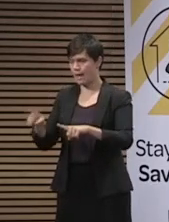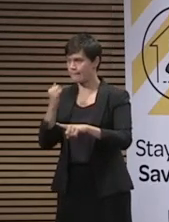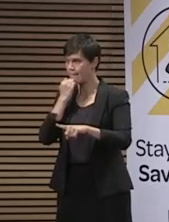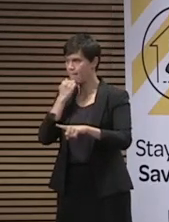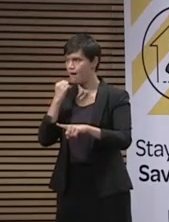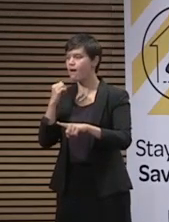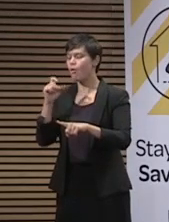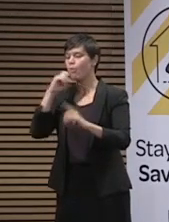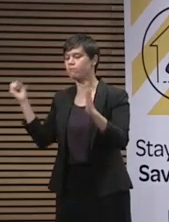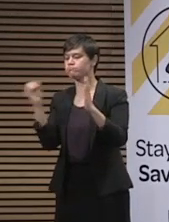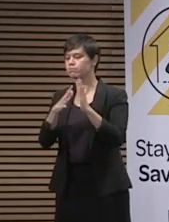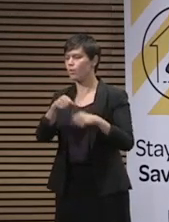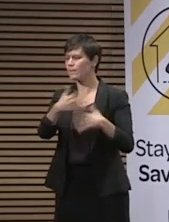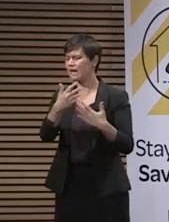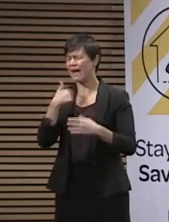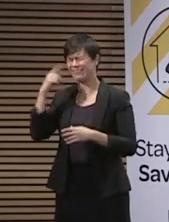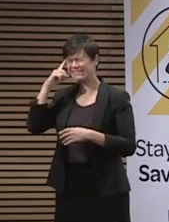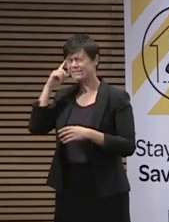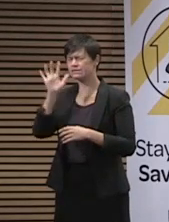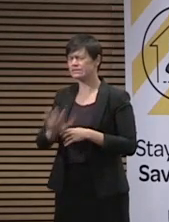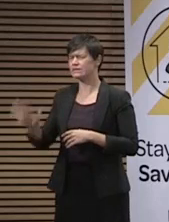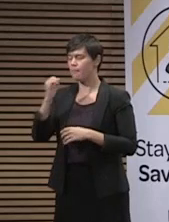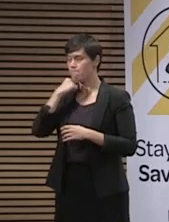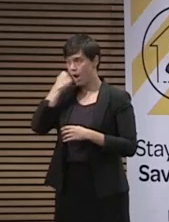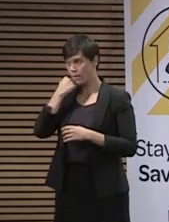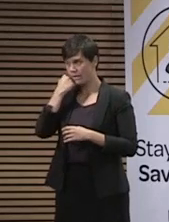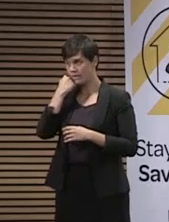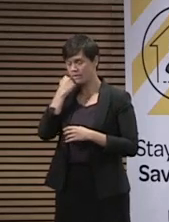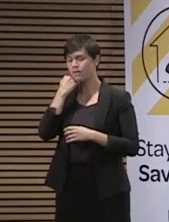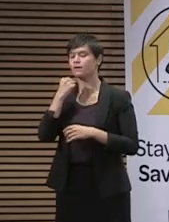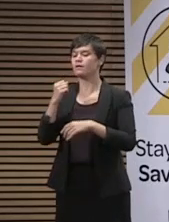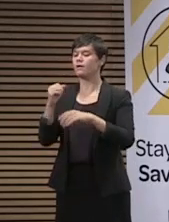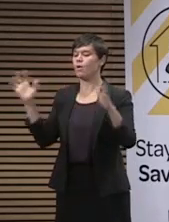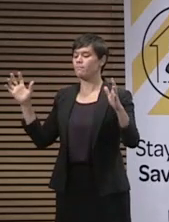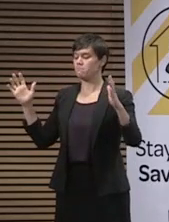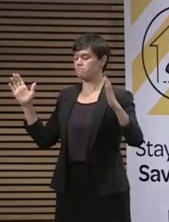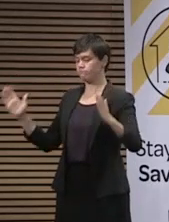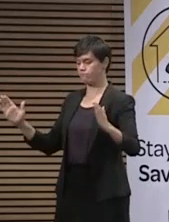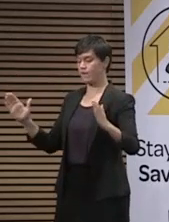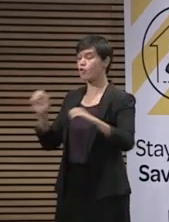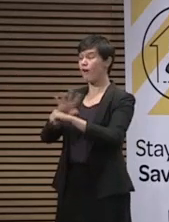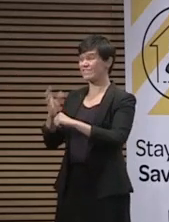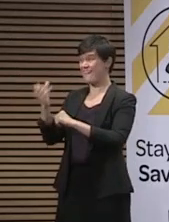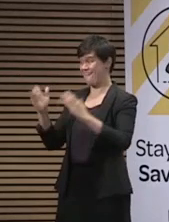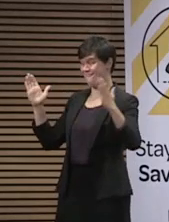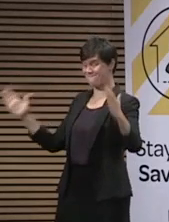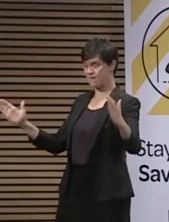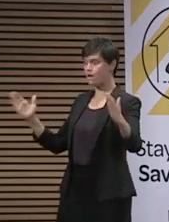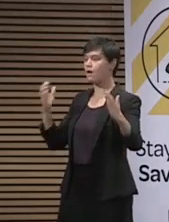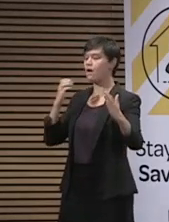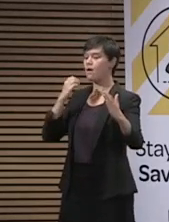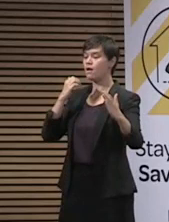provide that on the website. But off the top of my head, Māori so far at 4% of cases, and Pacific 2.3%.